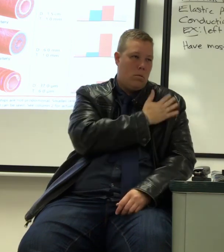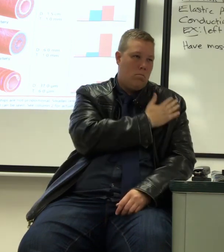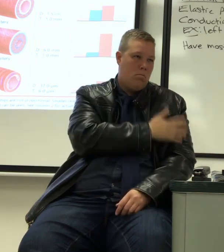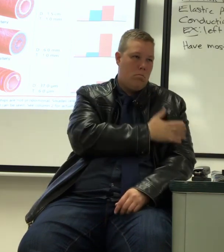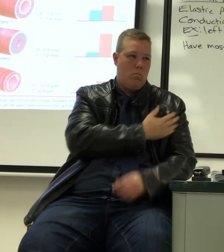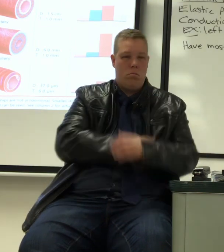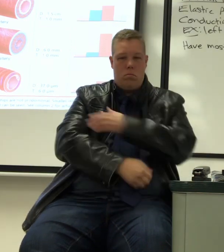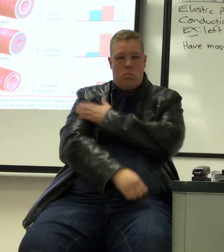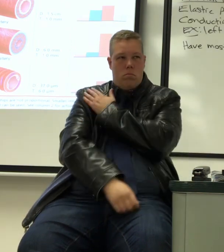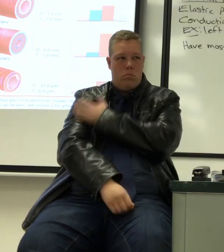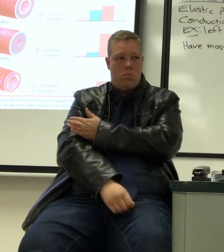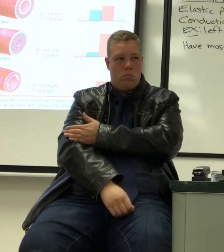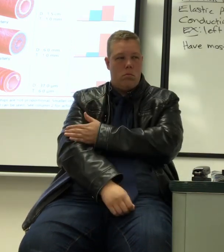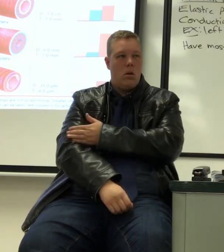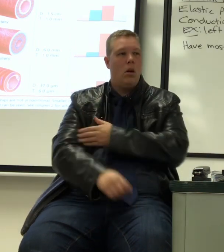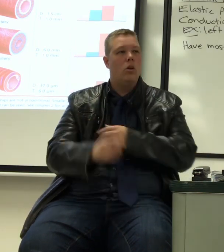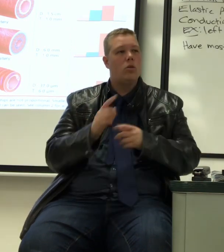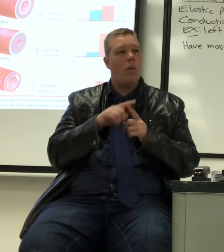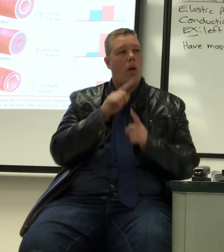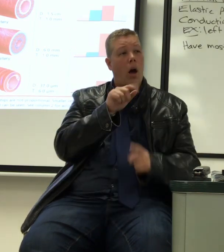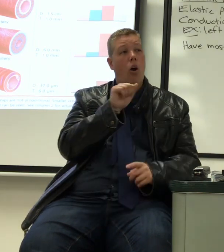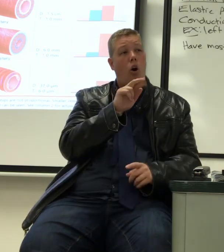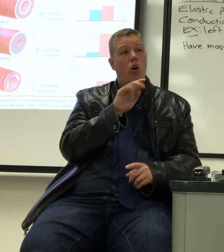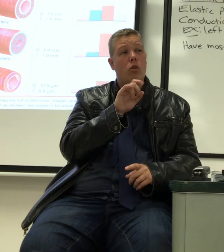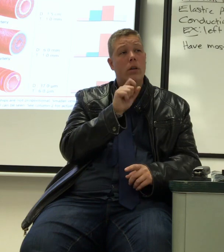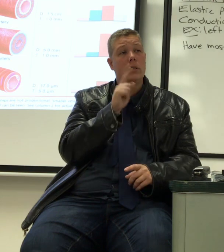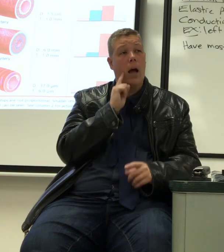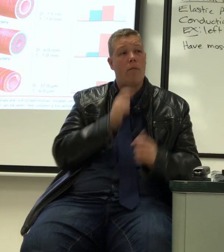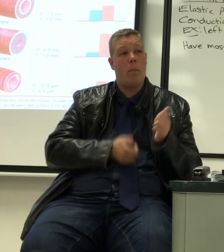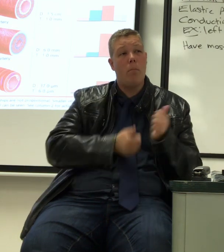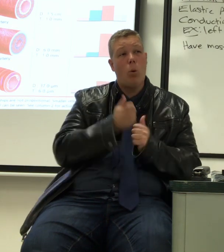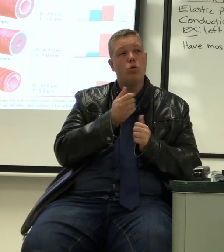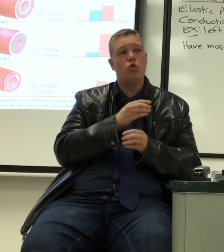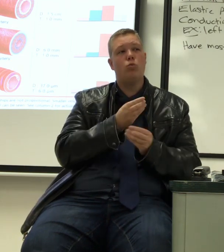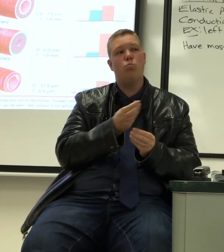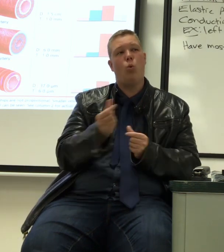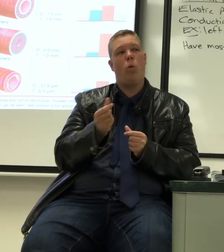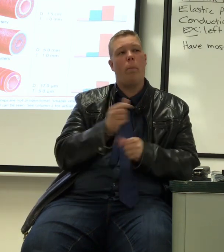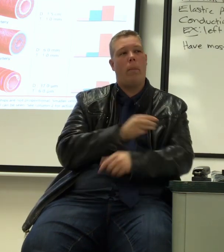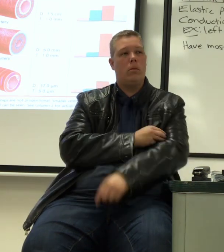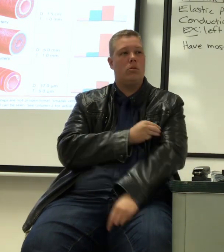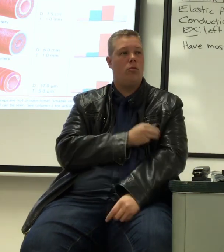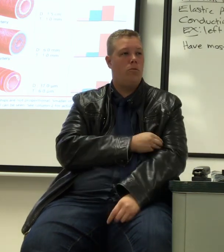have proportionally the most smooth muscle.